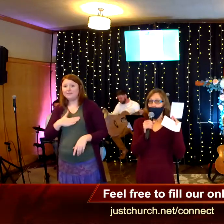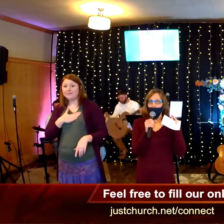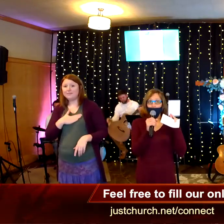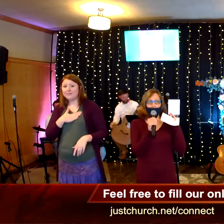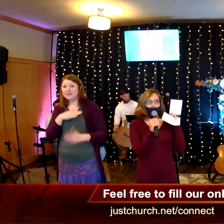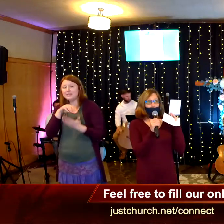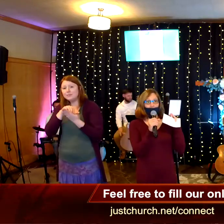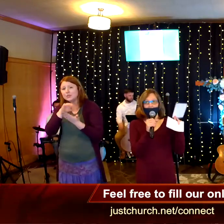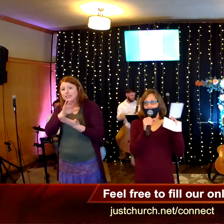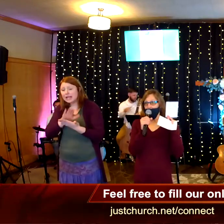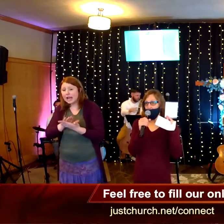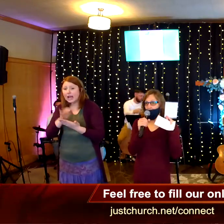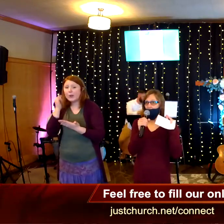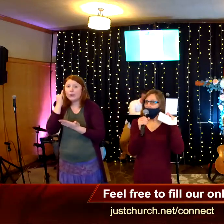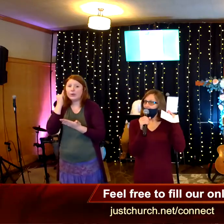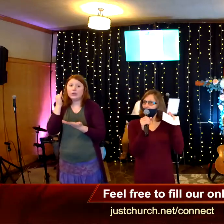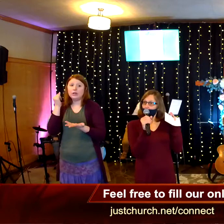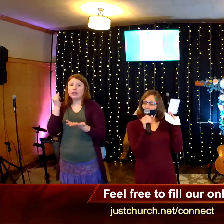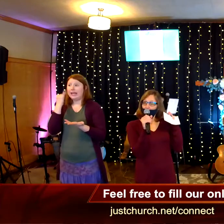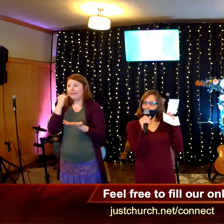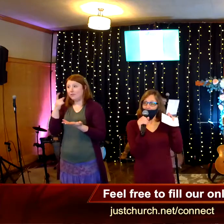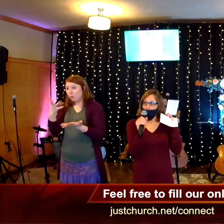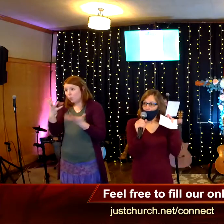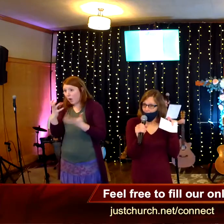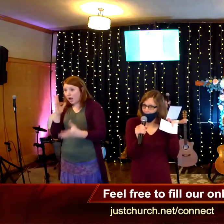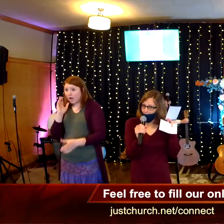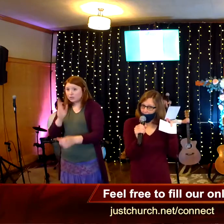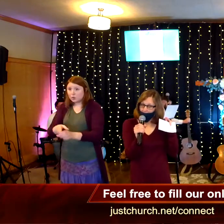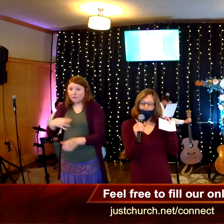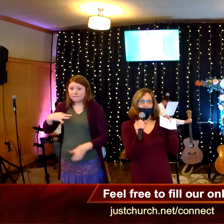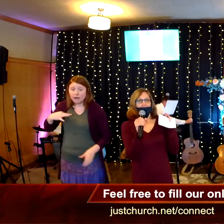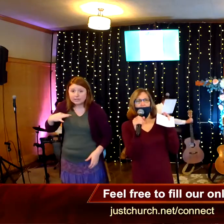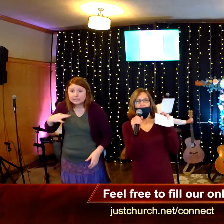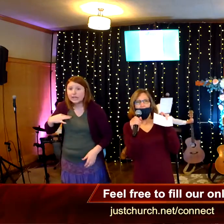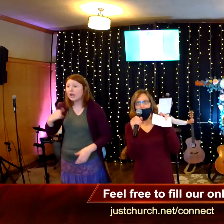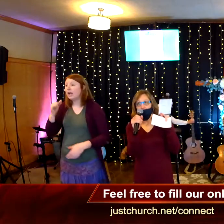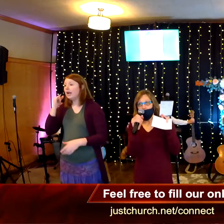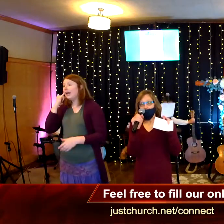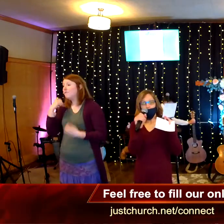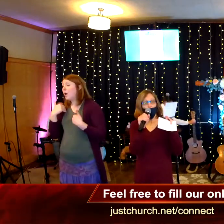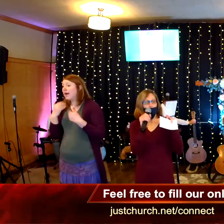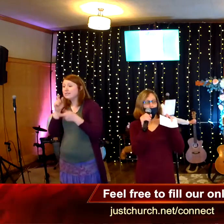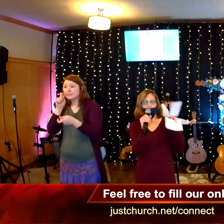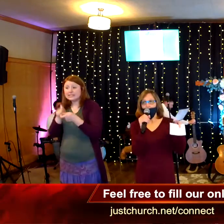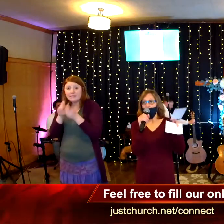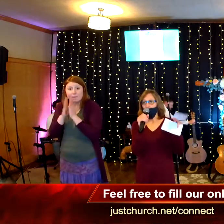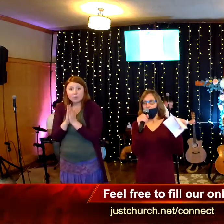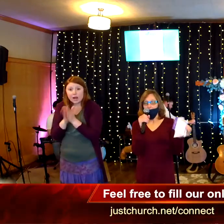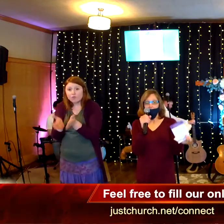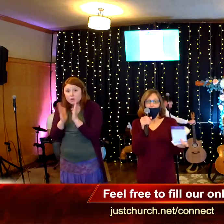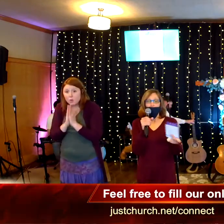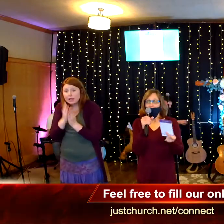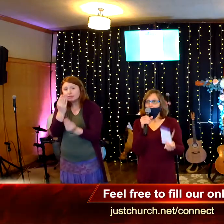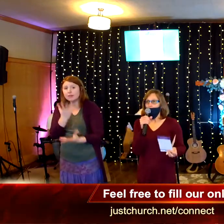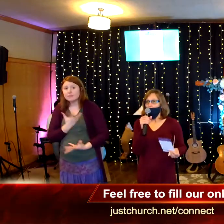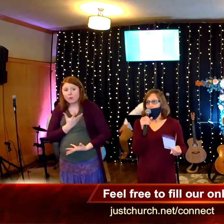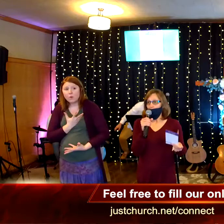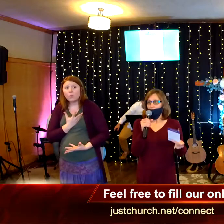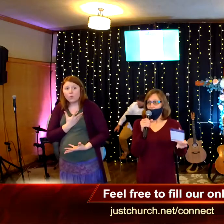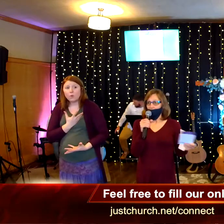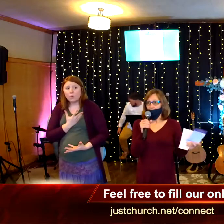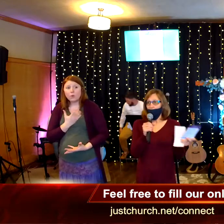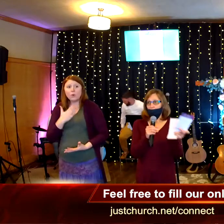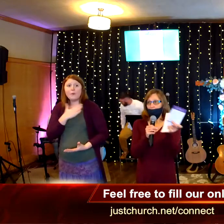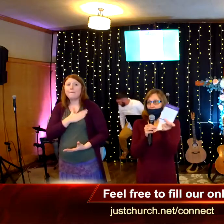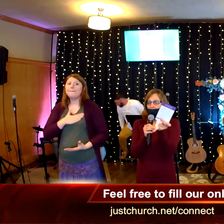if you would like to get involved. Let us know if you have any prayer requests. And we would love to know that. Please don't put